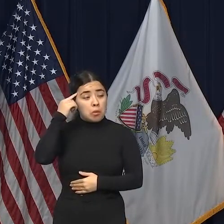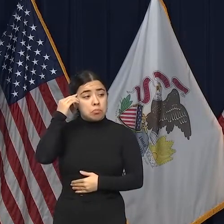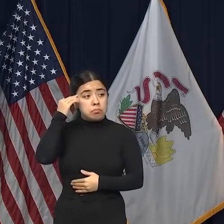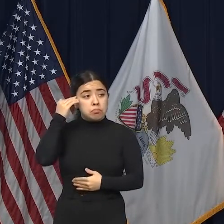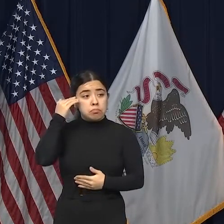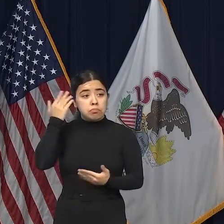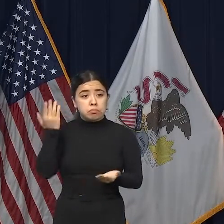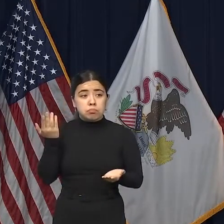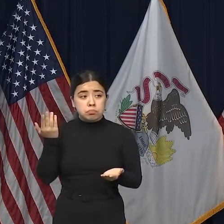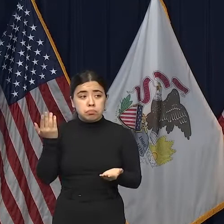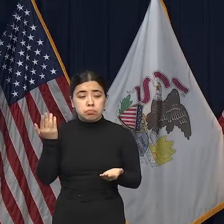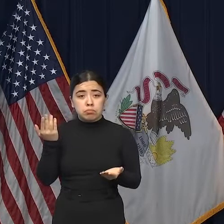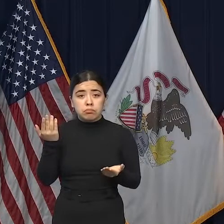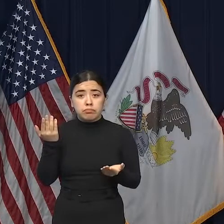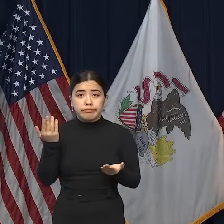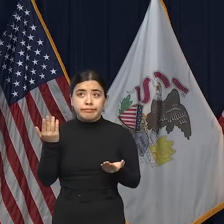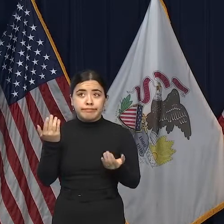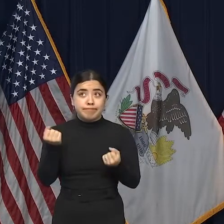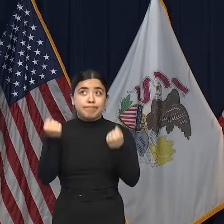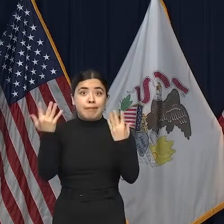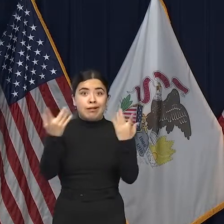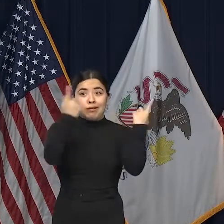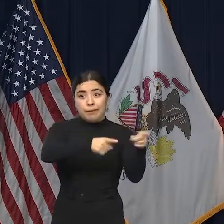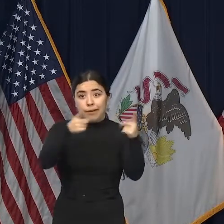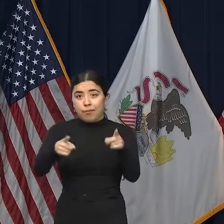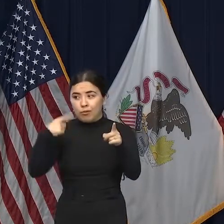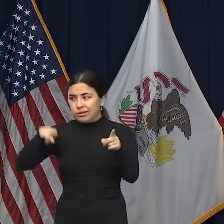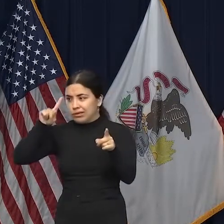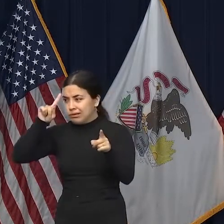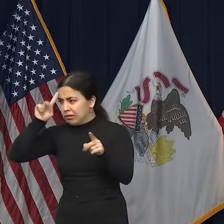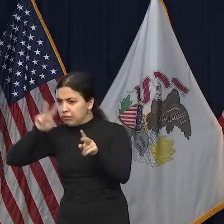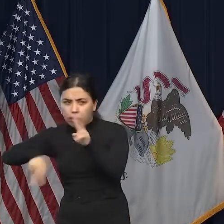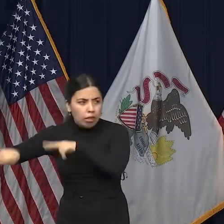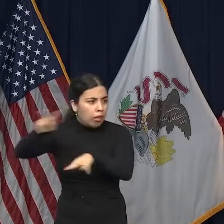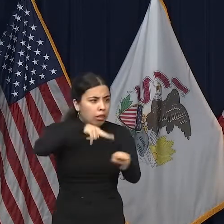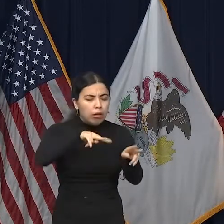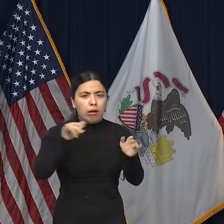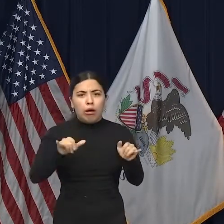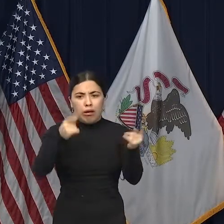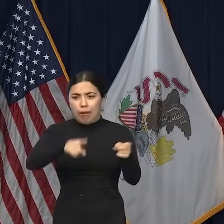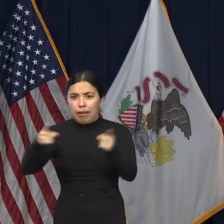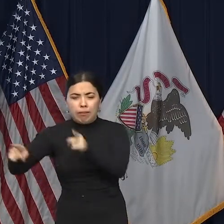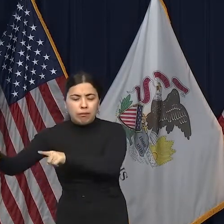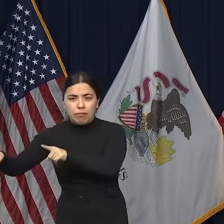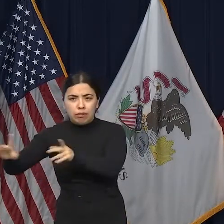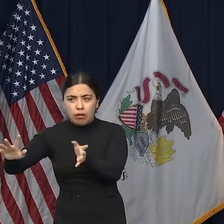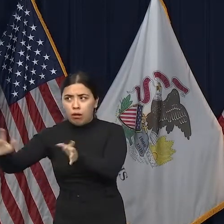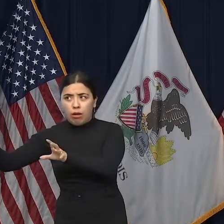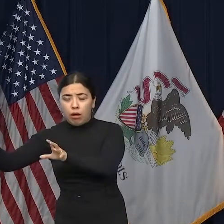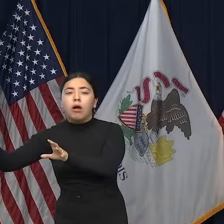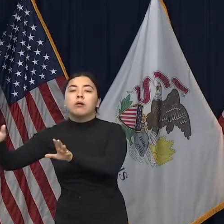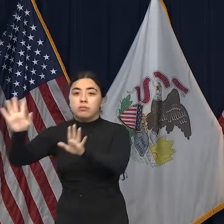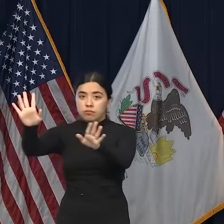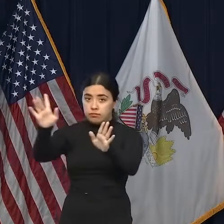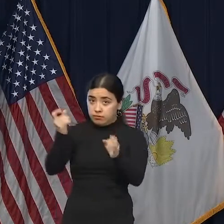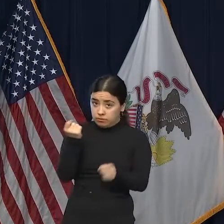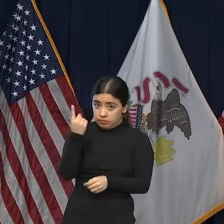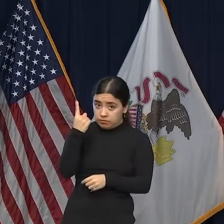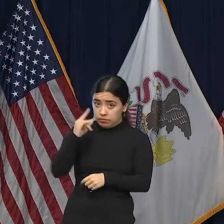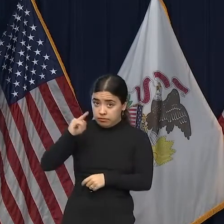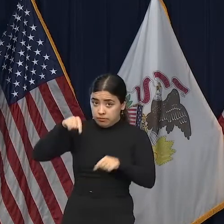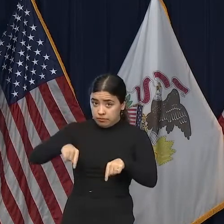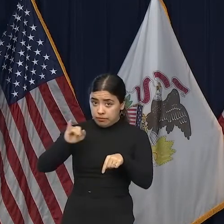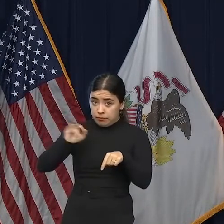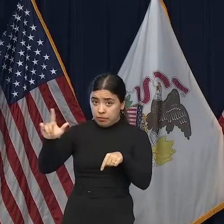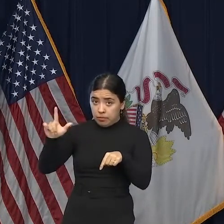on other current events right now, but I do want to remind everyone that Illinois and the nation,